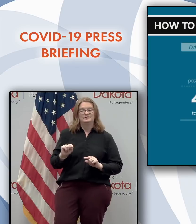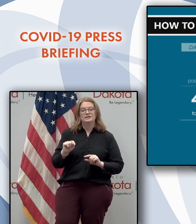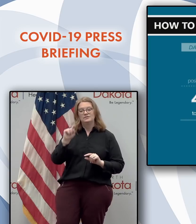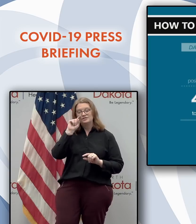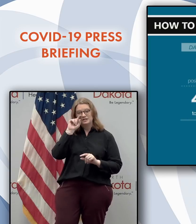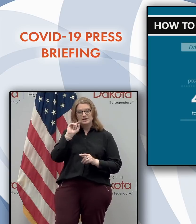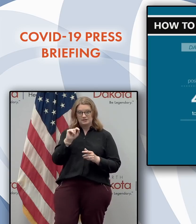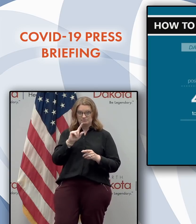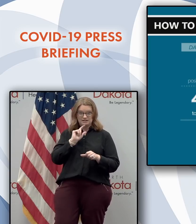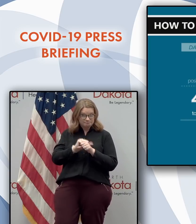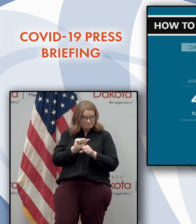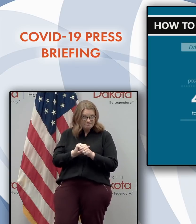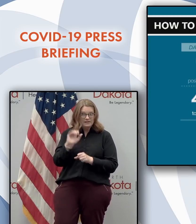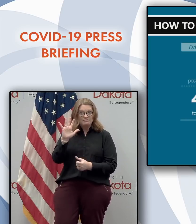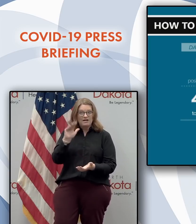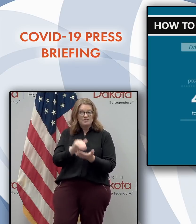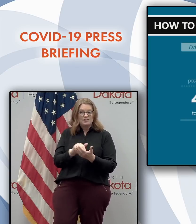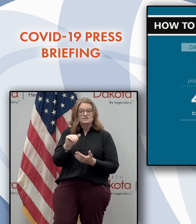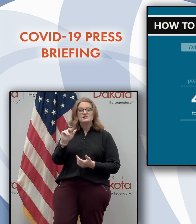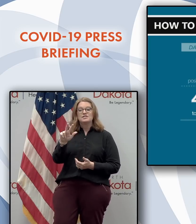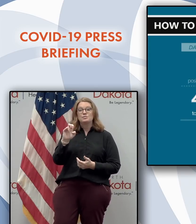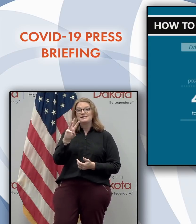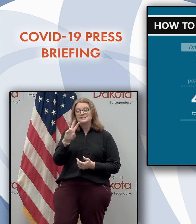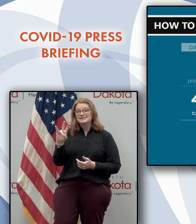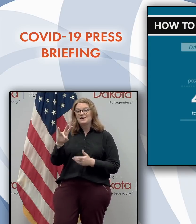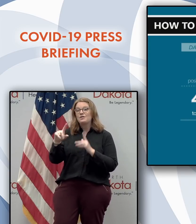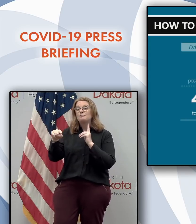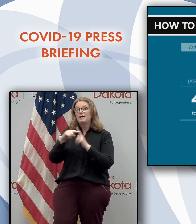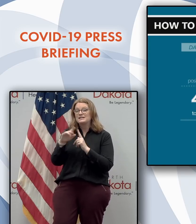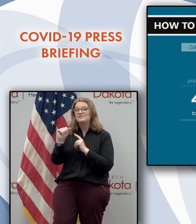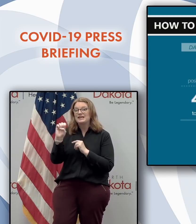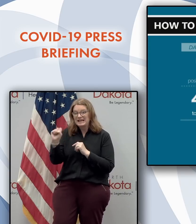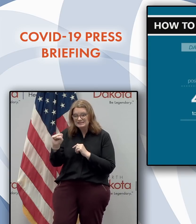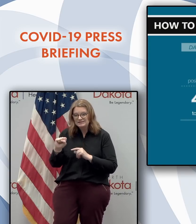been 5,367 positive cases,